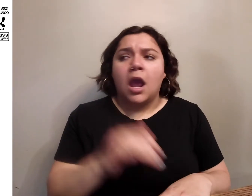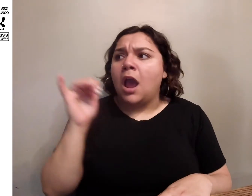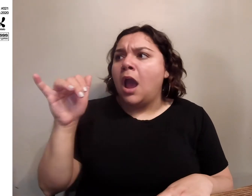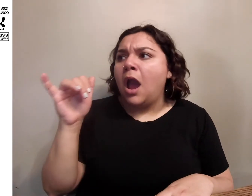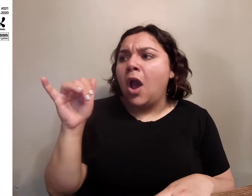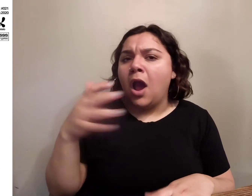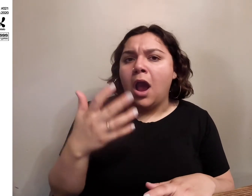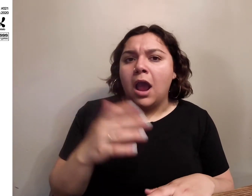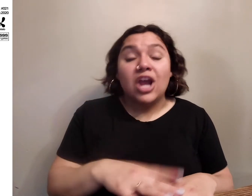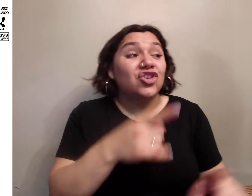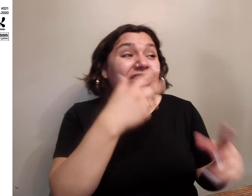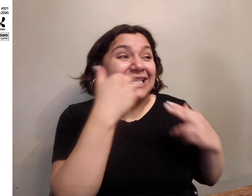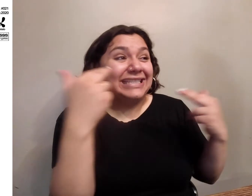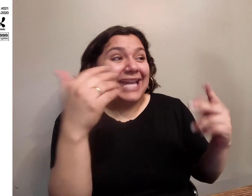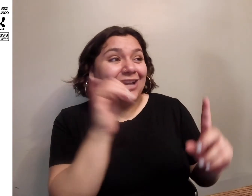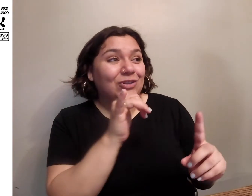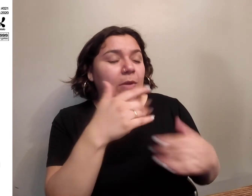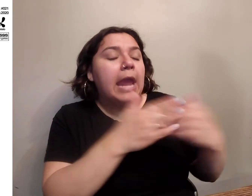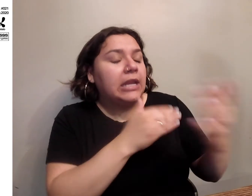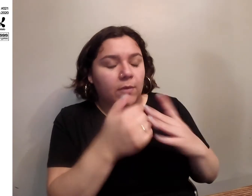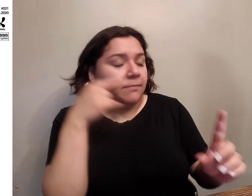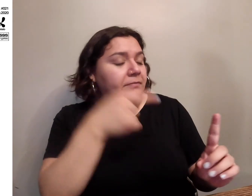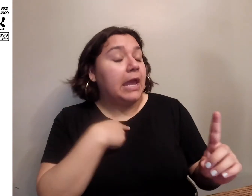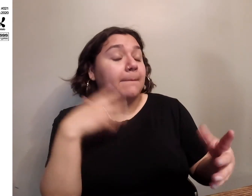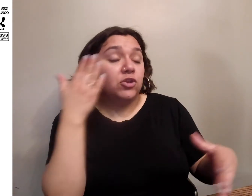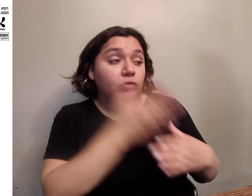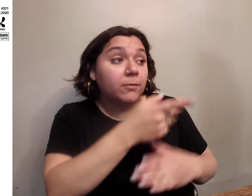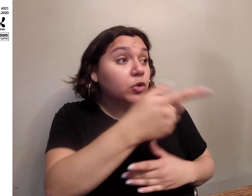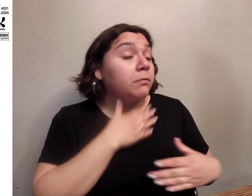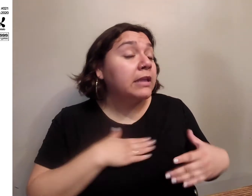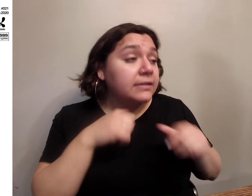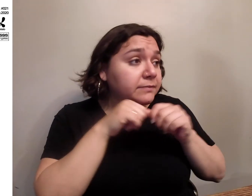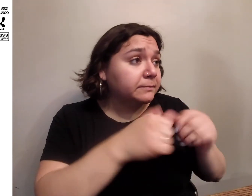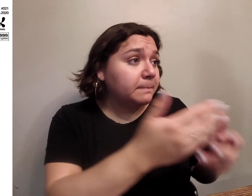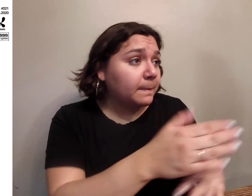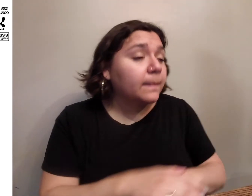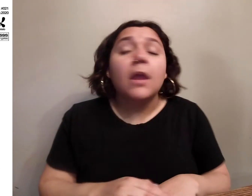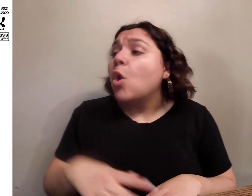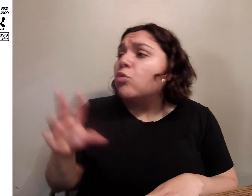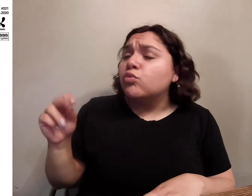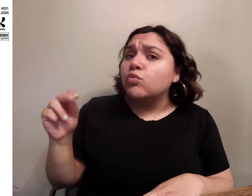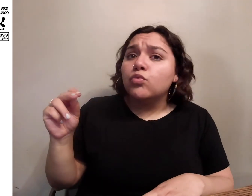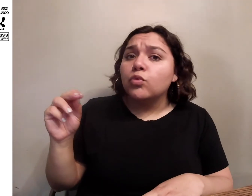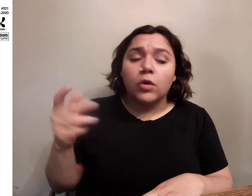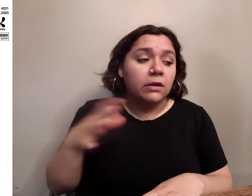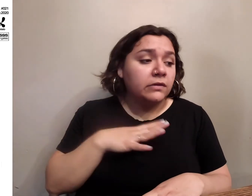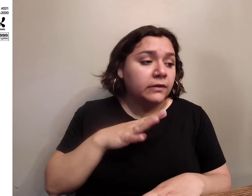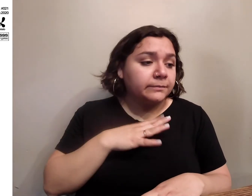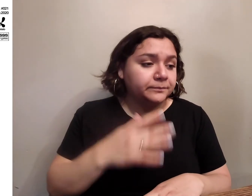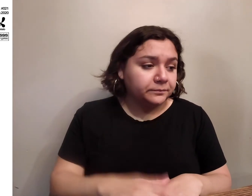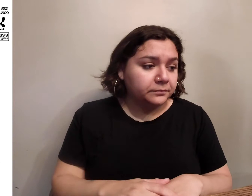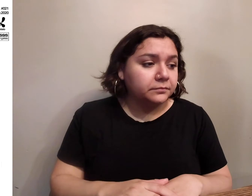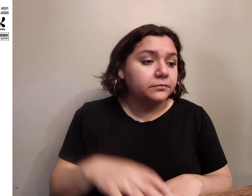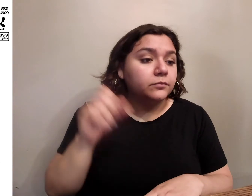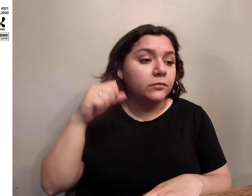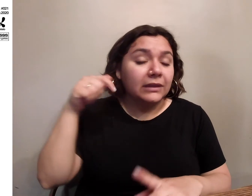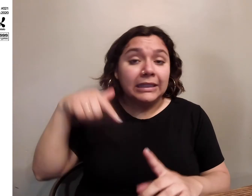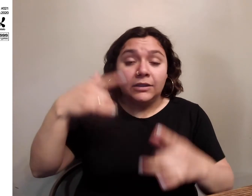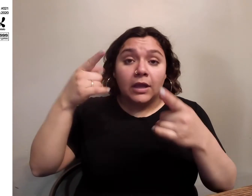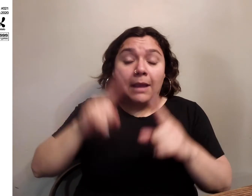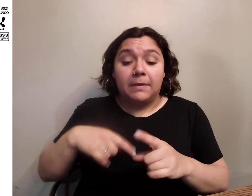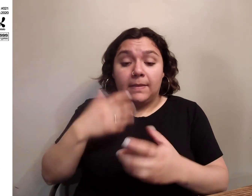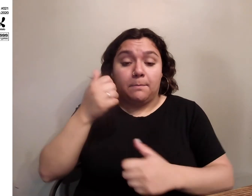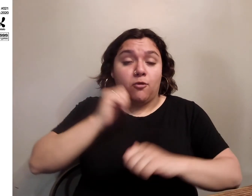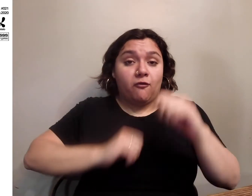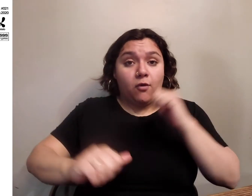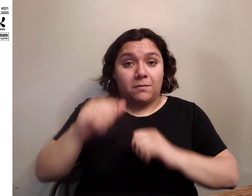God! And she sang. Anyway, I'm interrupting you. Please continue. Please, no. But it was right. Well, this is what the performance